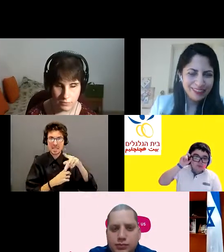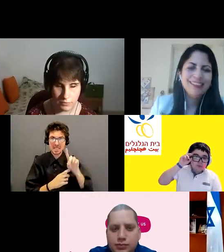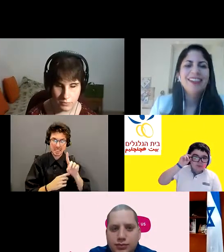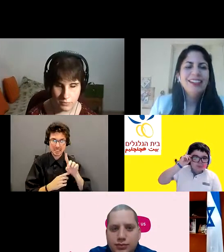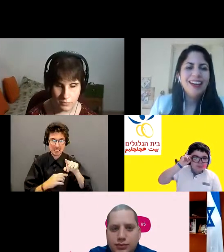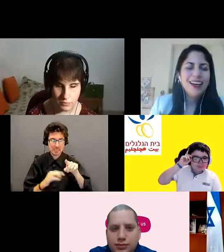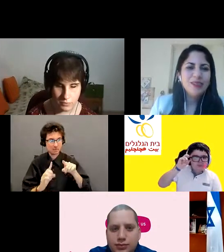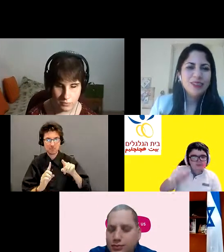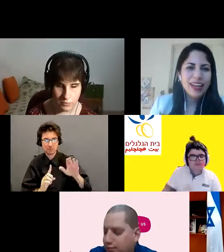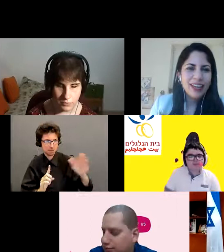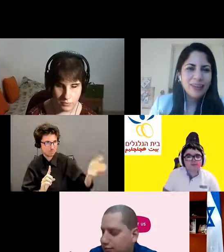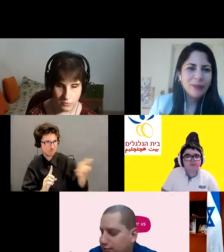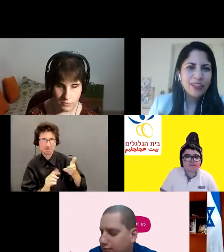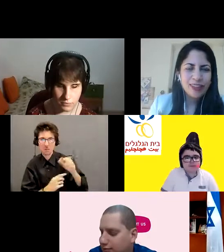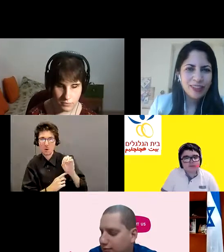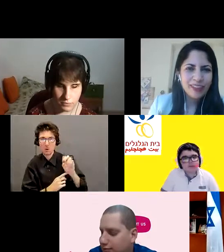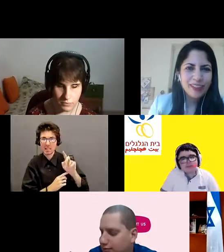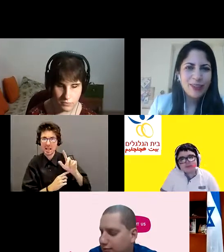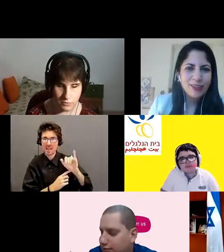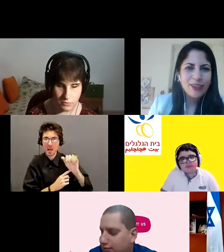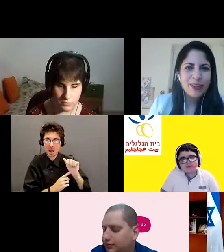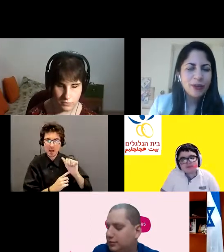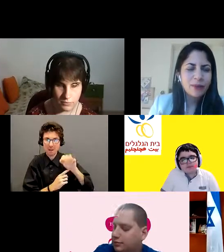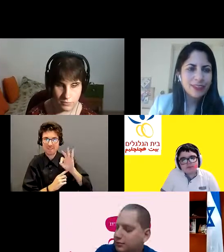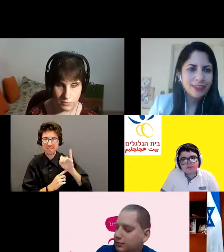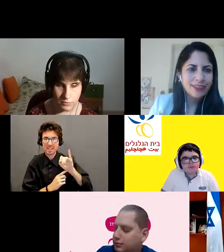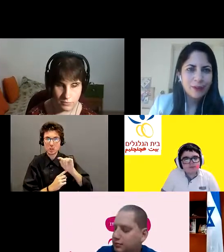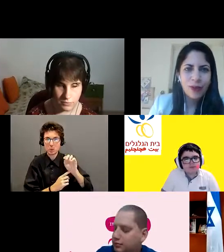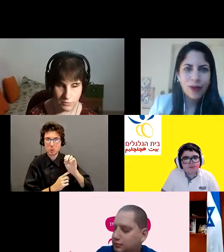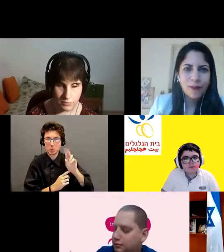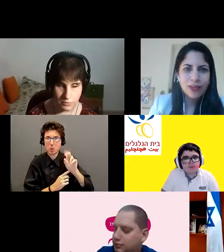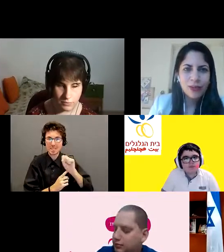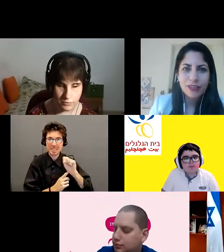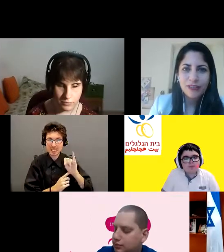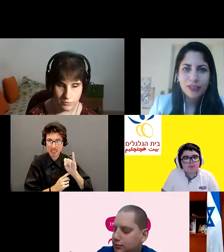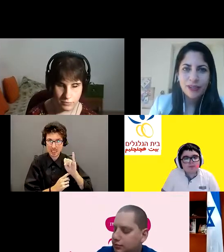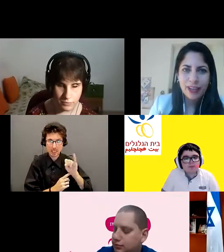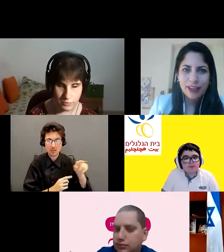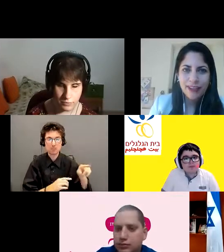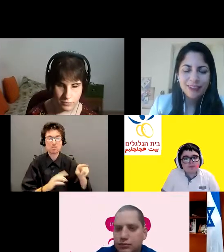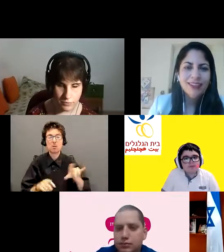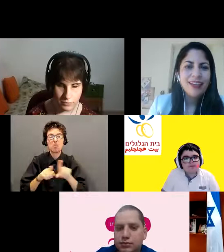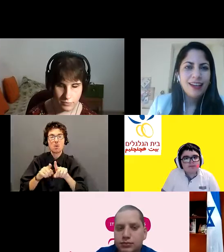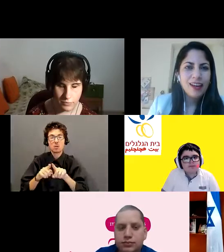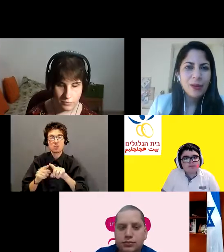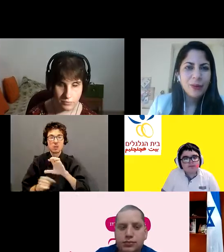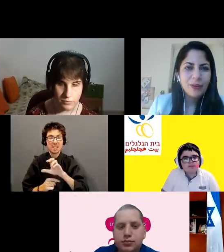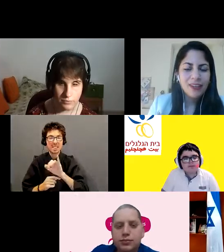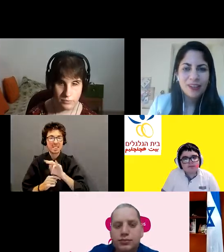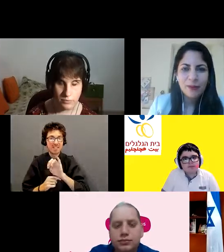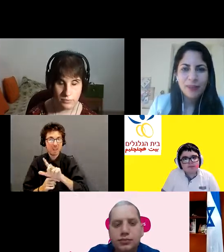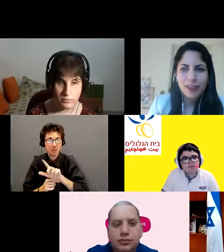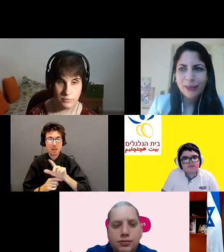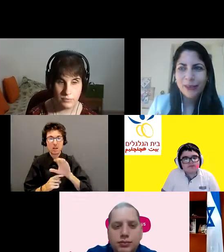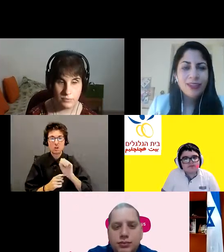Fitusi. Today we have with us also representative from Israel Civil Society, who's